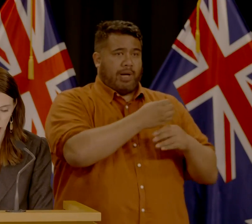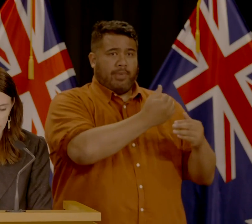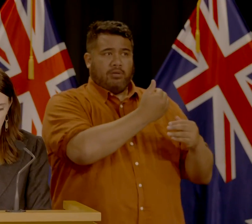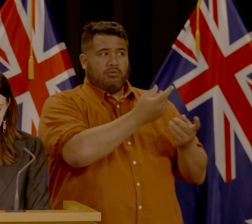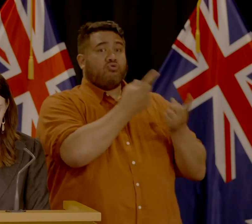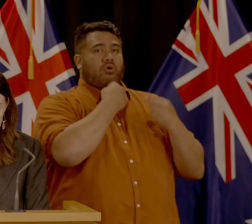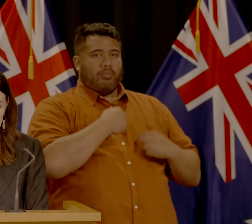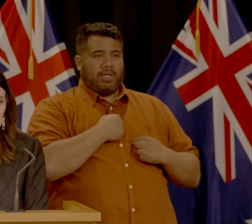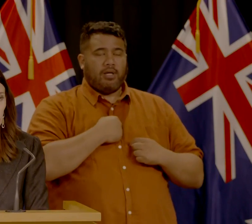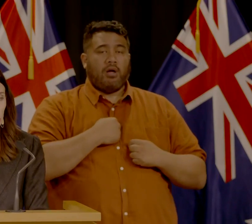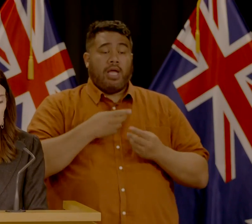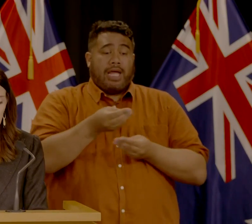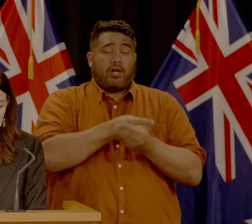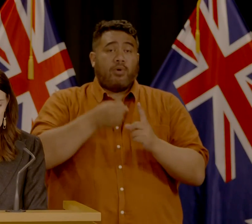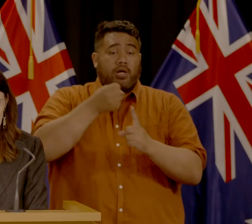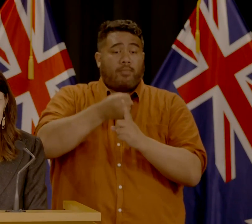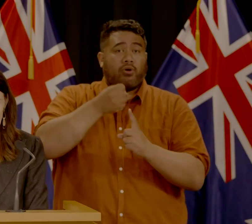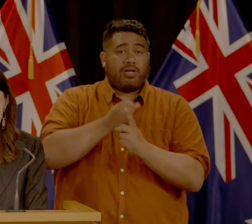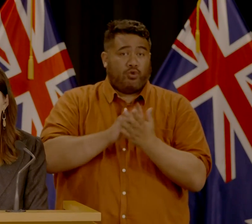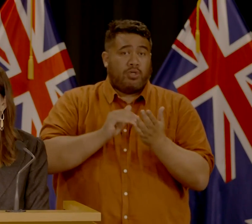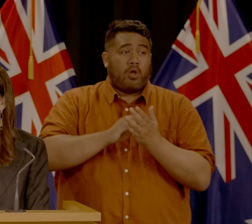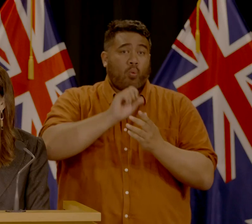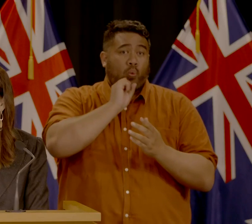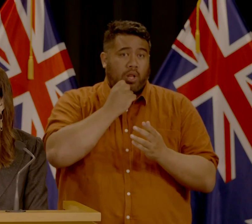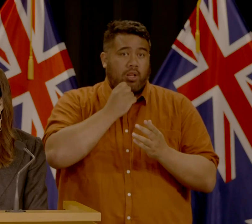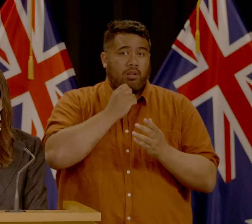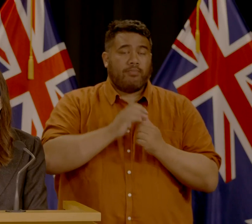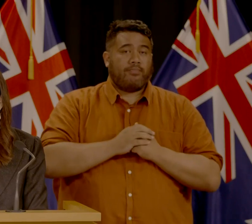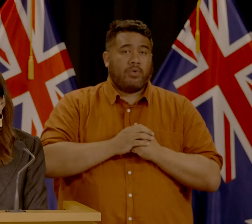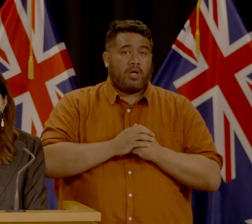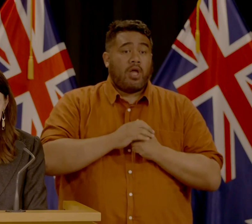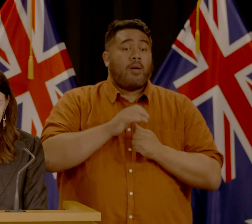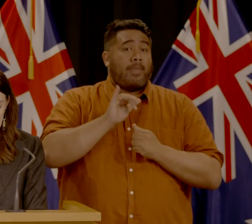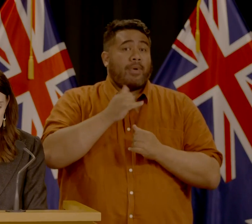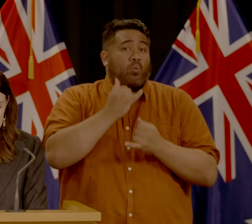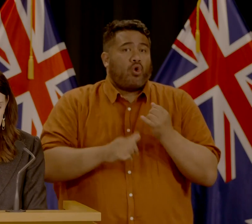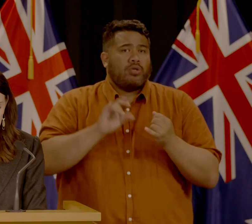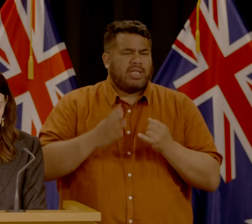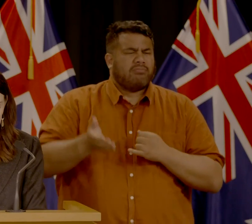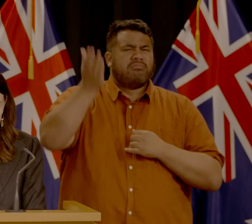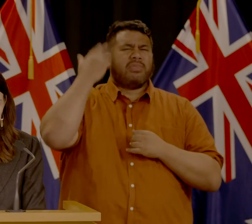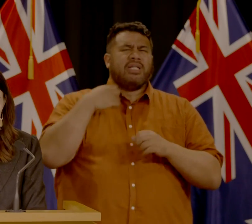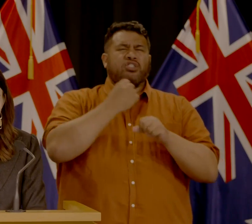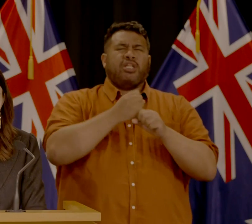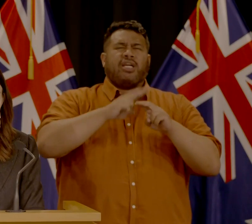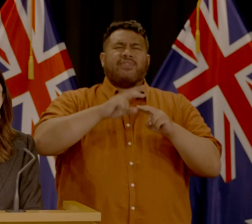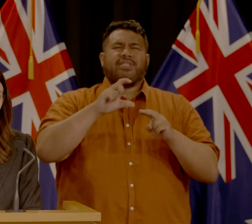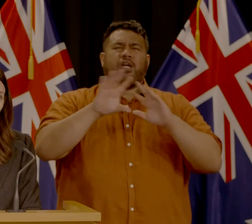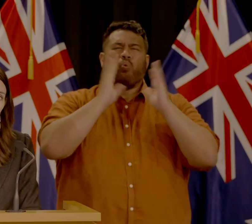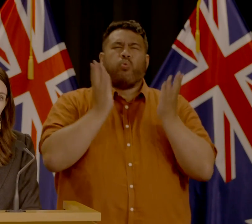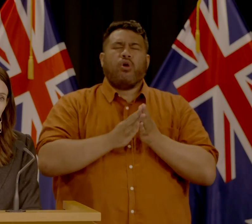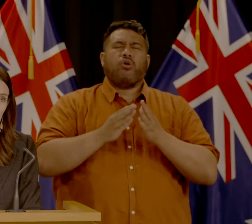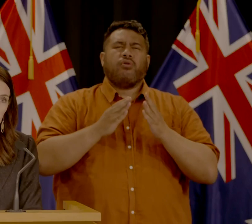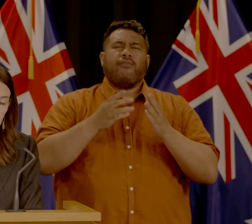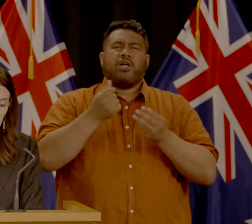of the virus on New Zealand could be greater than the impact of the global financial crisis. The difference,